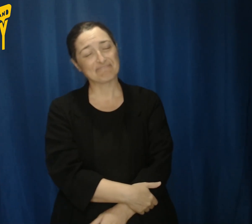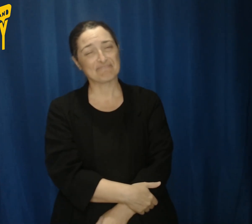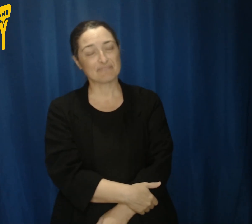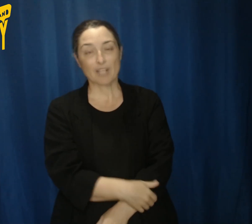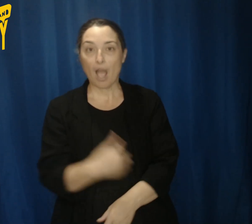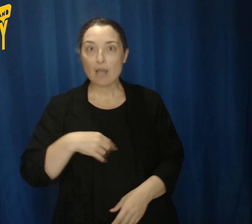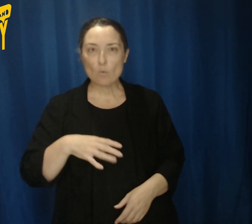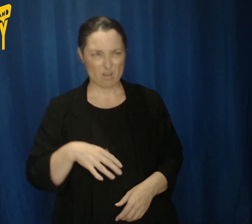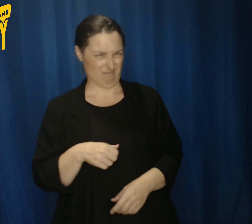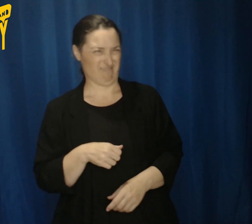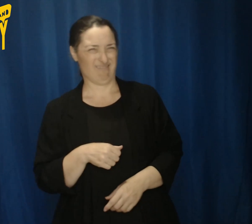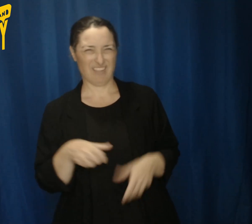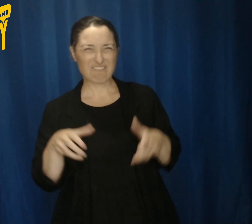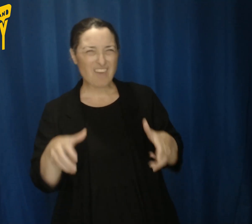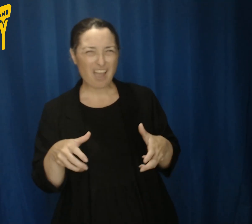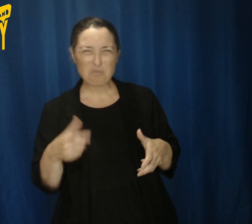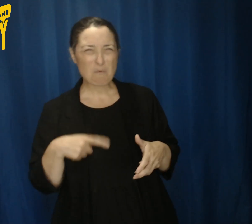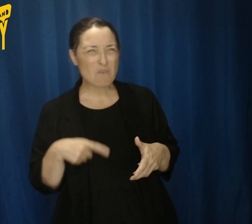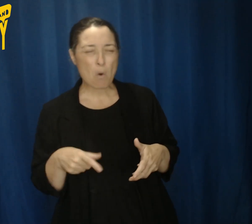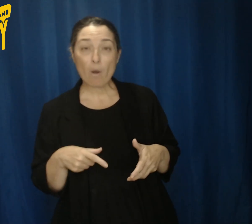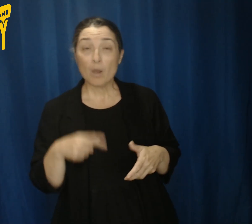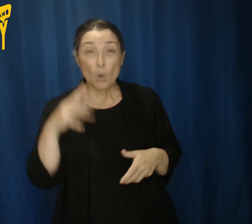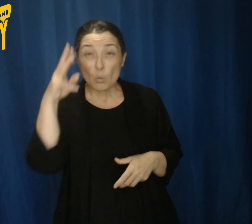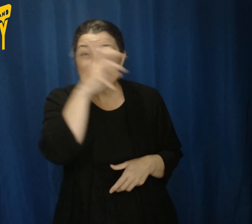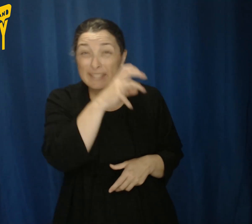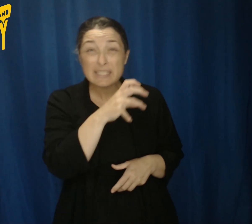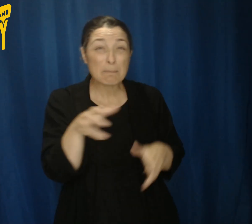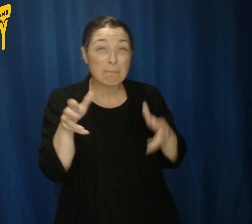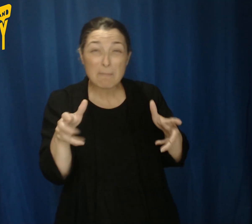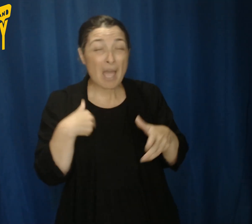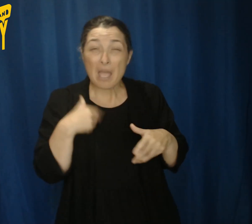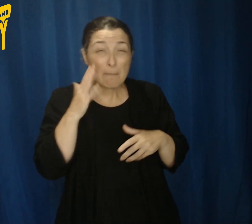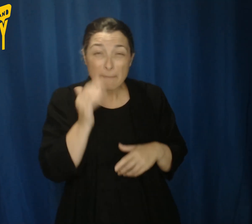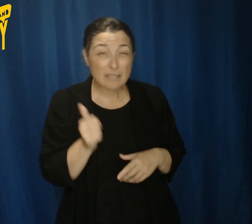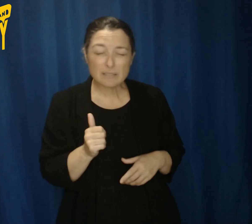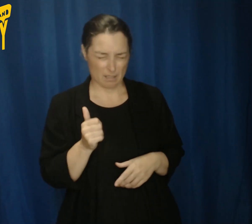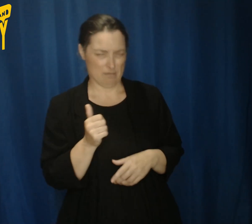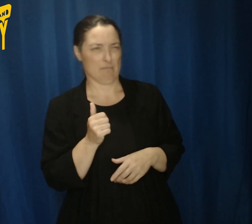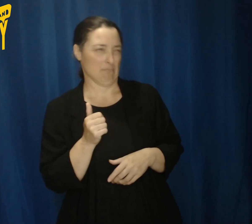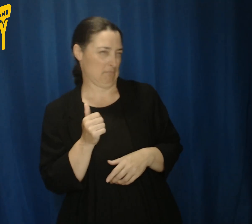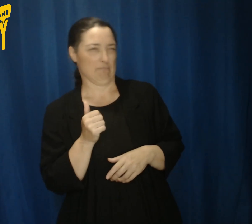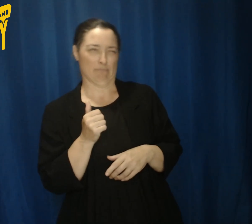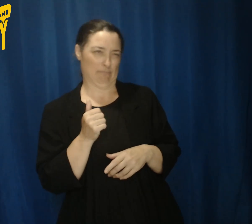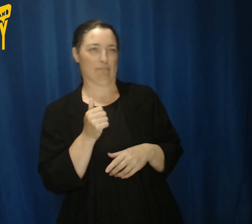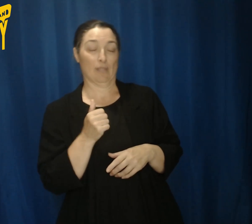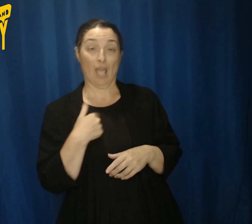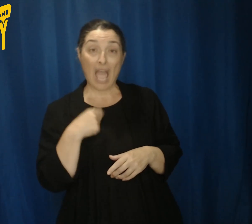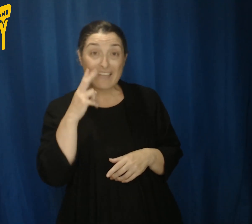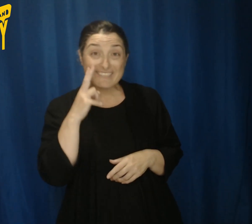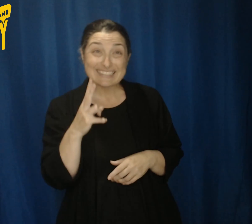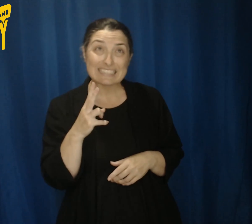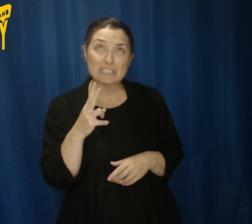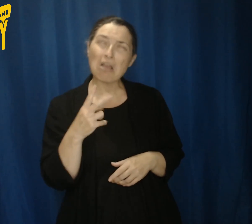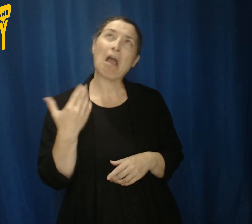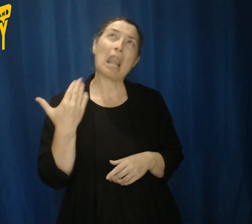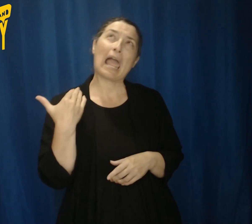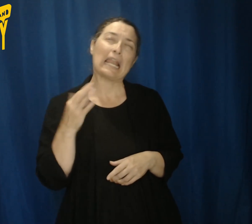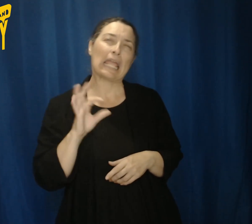doing that for? Even if it's weird. Look at that. And I've seen lots of shows. I haven't seen so much lately. COVID has sort of ruined my